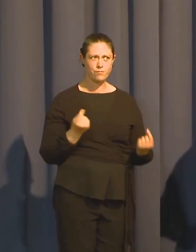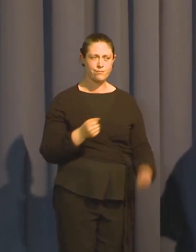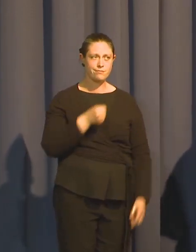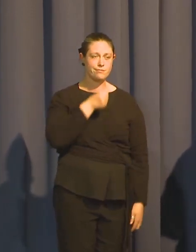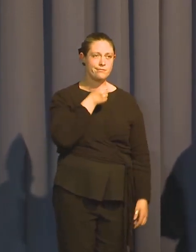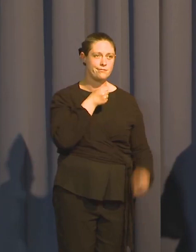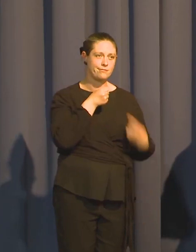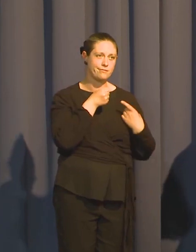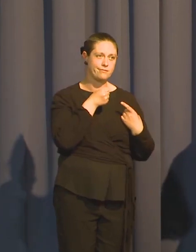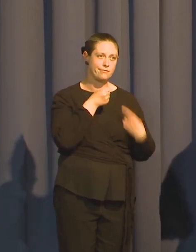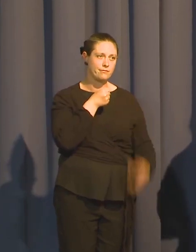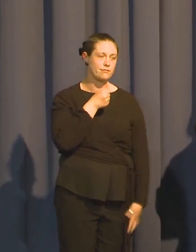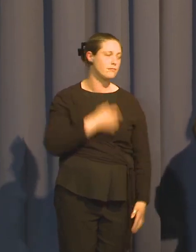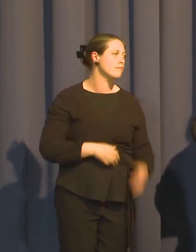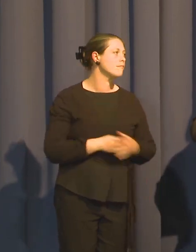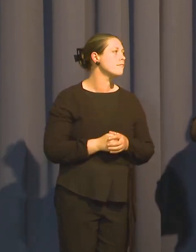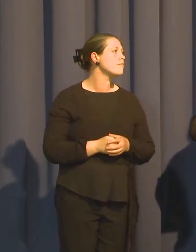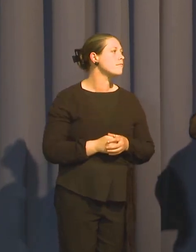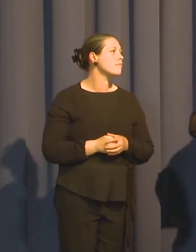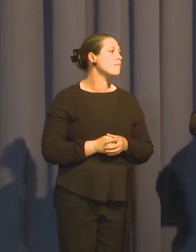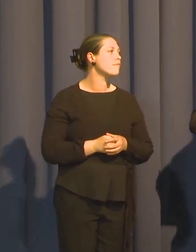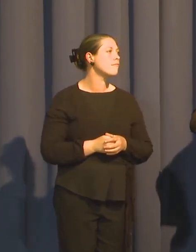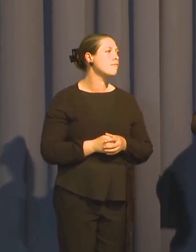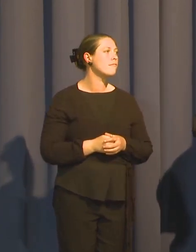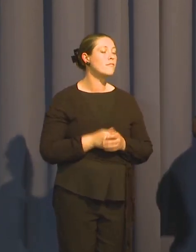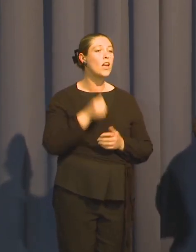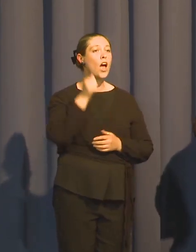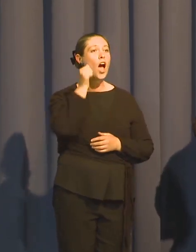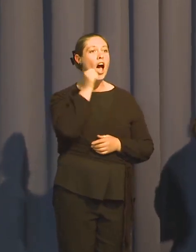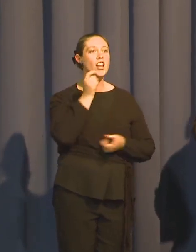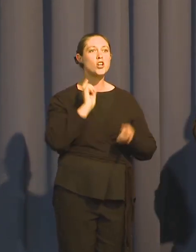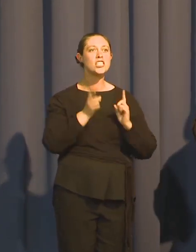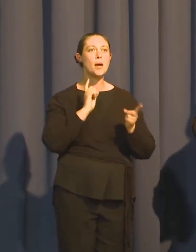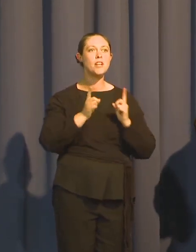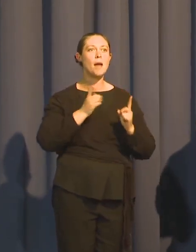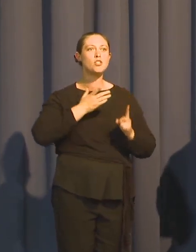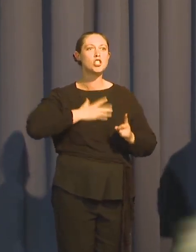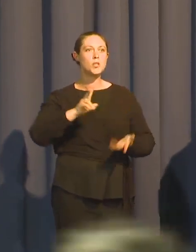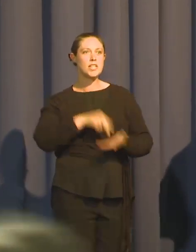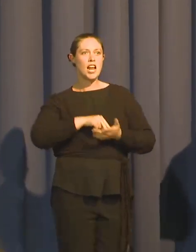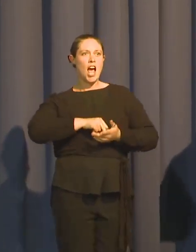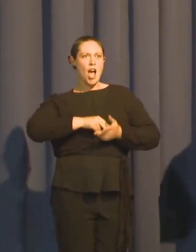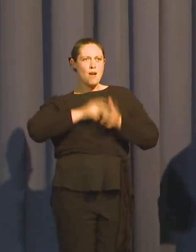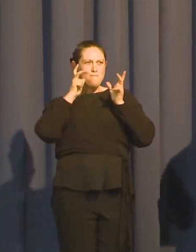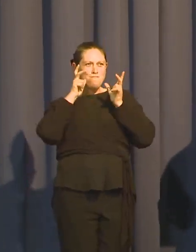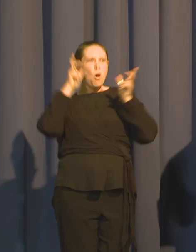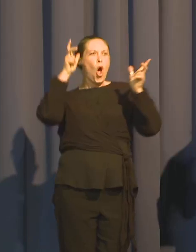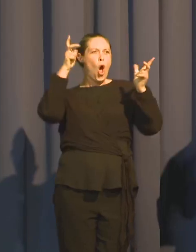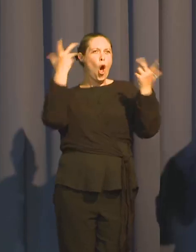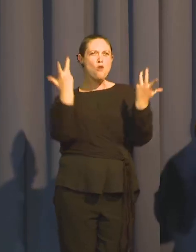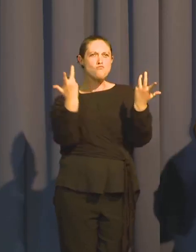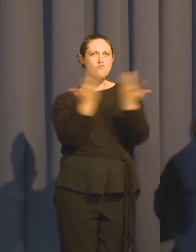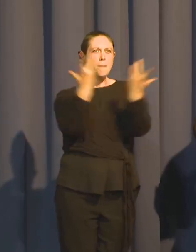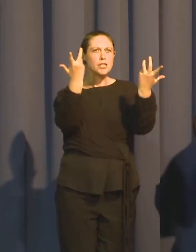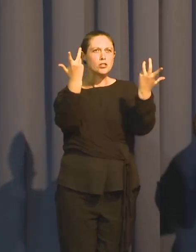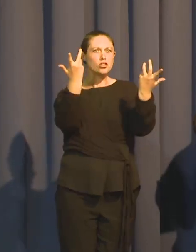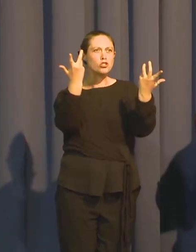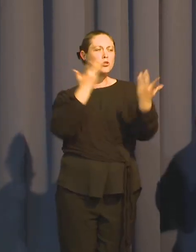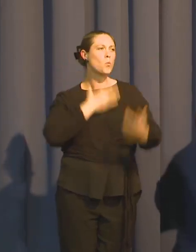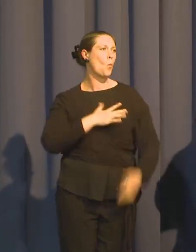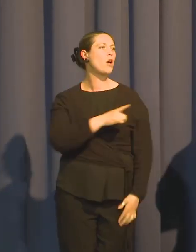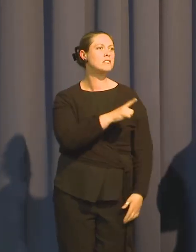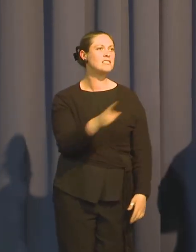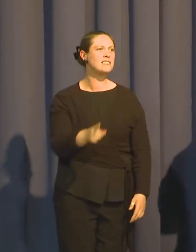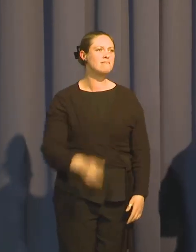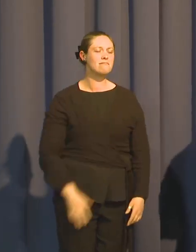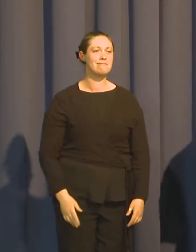mouth. Now, I know it's tempting sometimes to shout out from the audience, boo, rubbish, or whatever from there, but